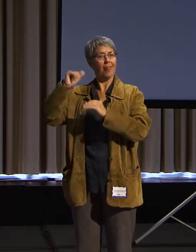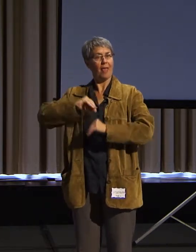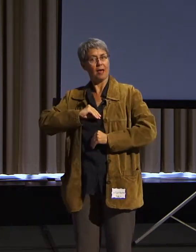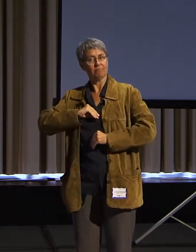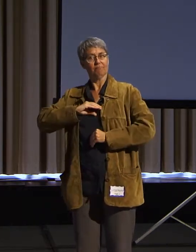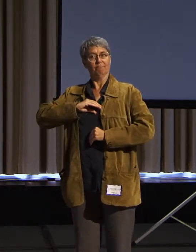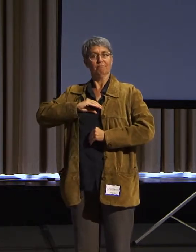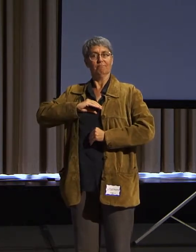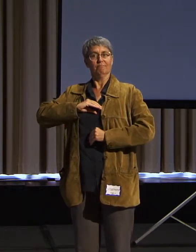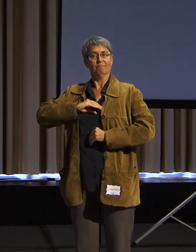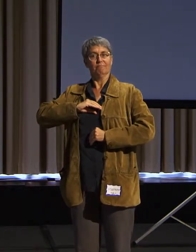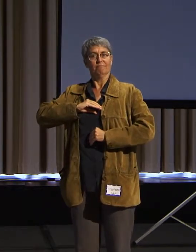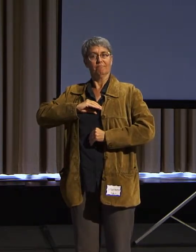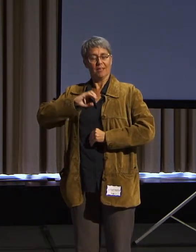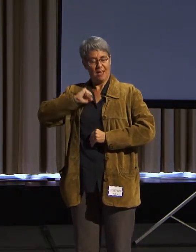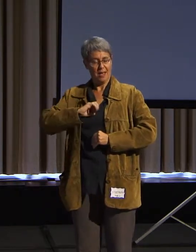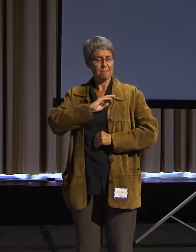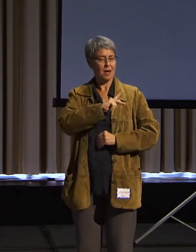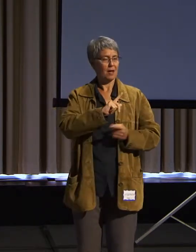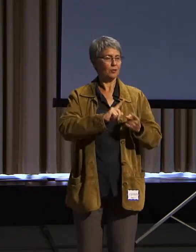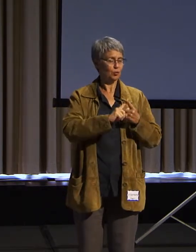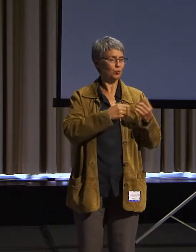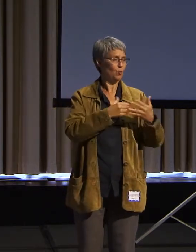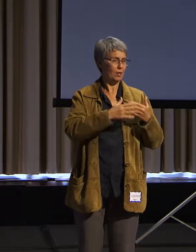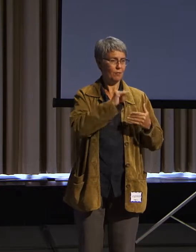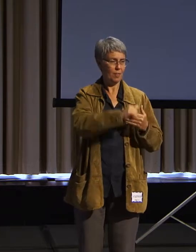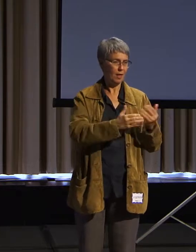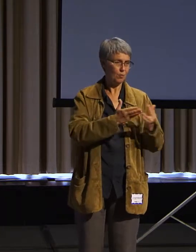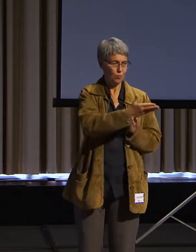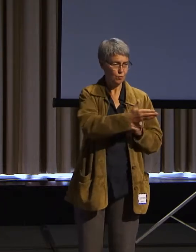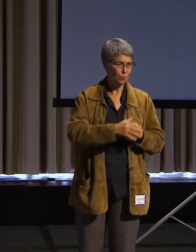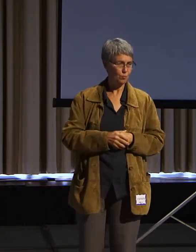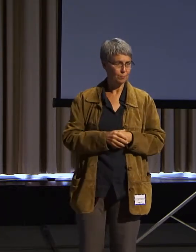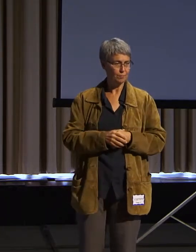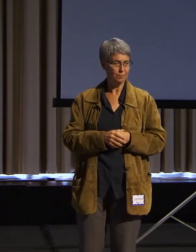when to be gentle with myself by choosing to surrender and let go.